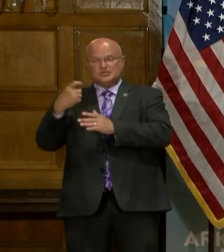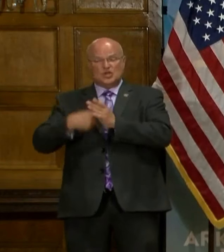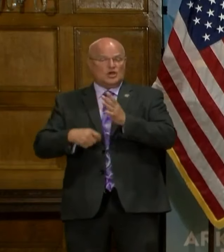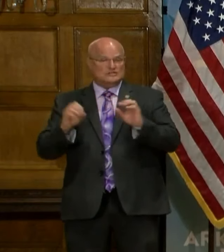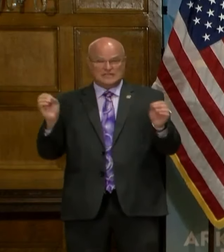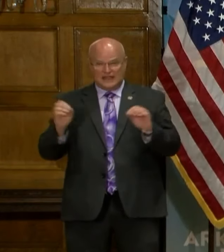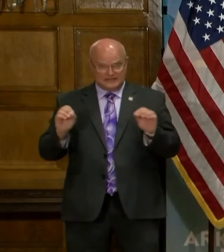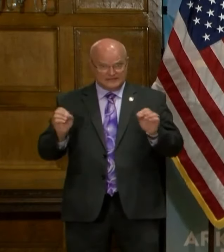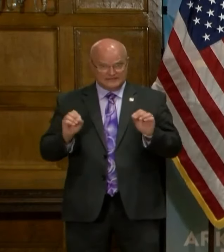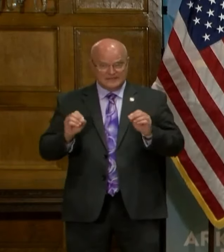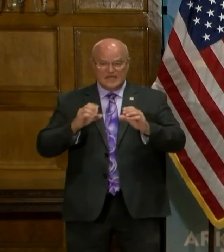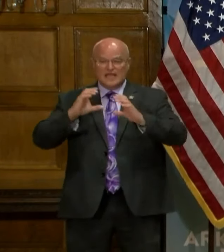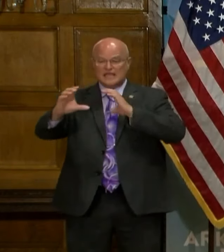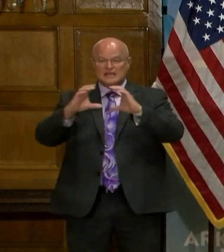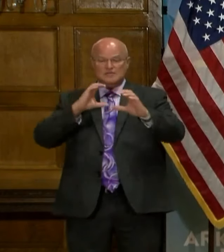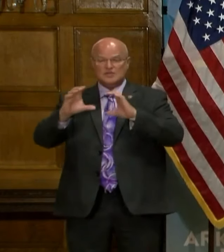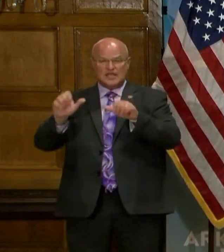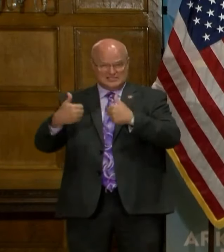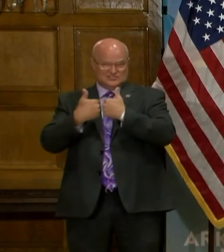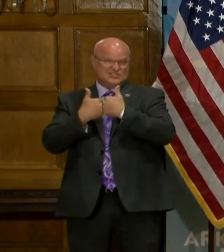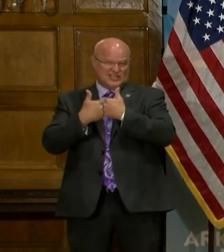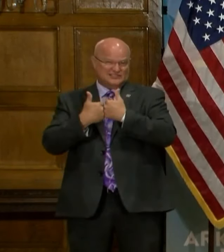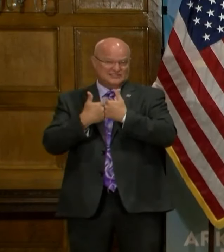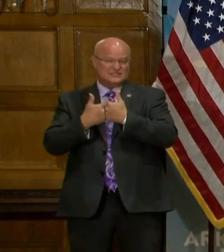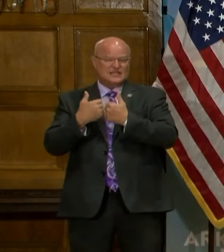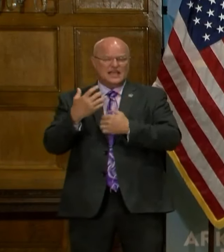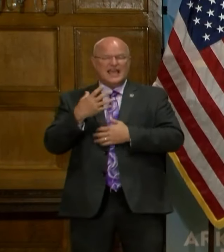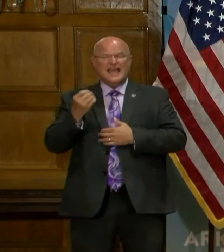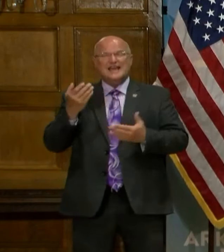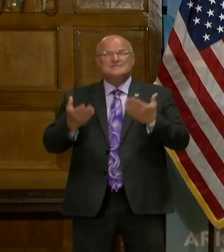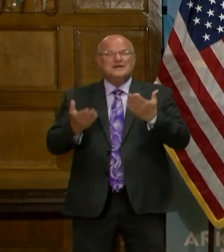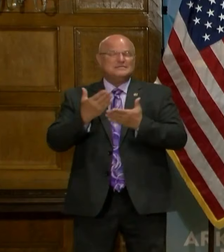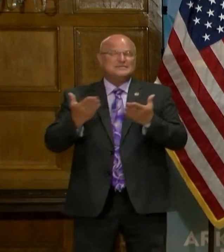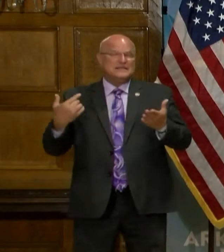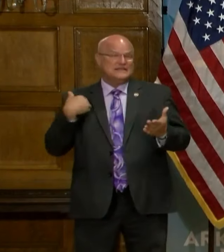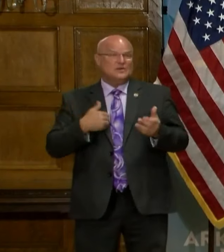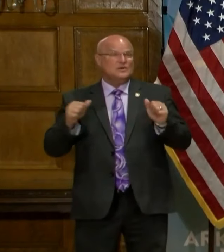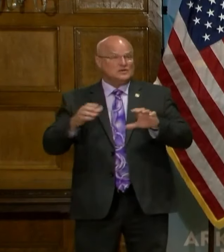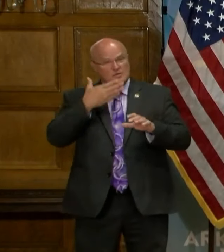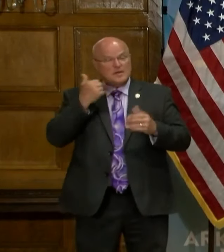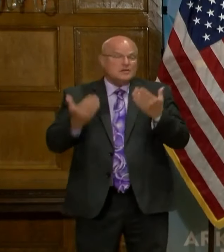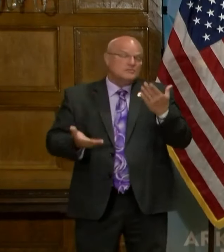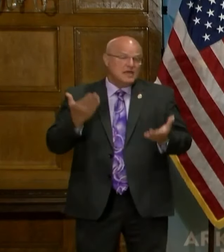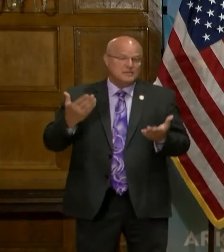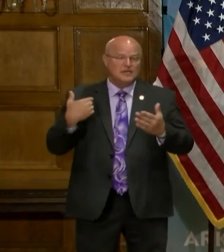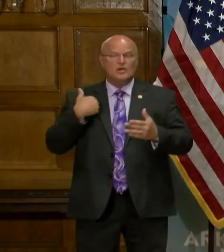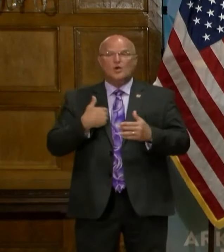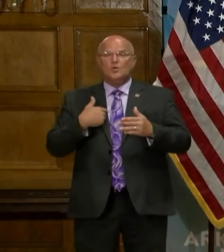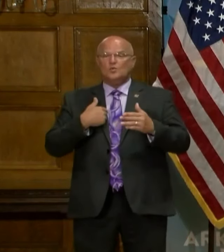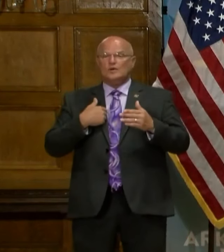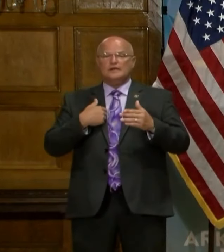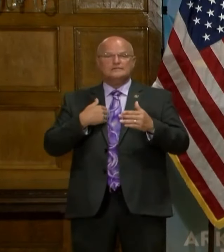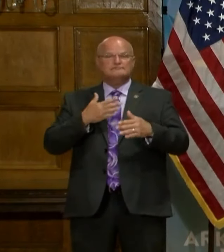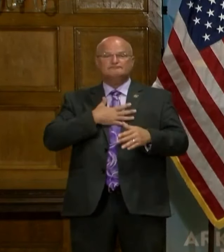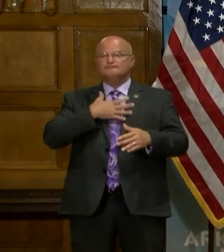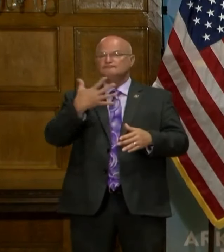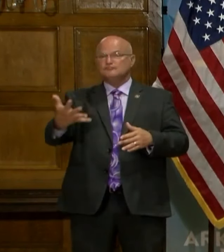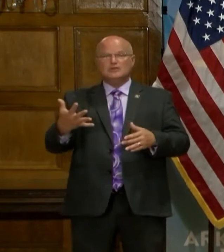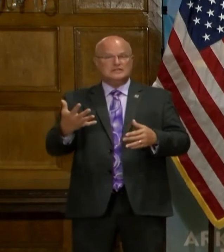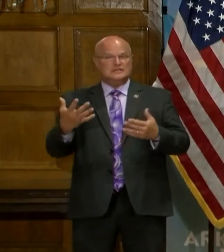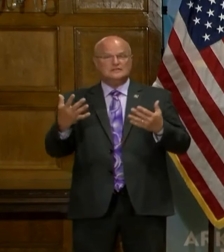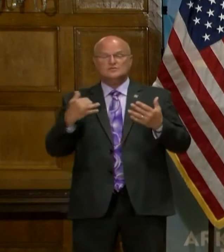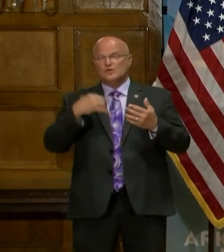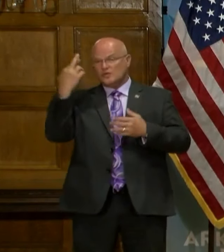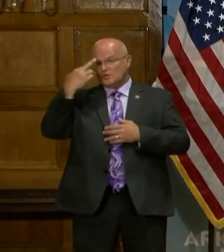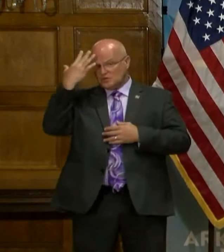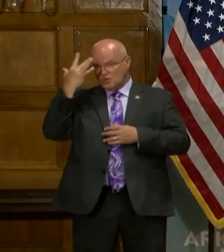cost, communication challenges. And maybe there's some things that we can do better. We're open to the community to do that, and that's